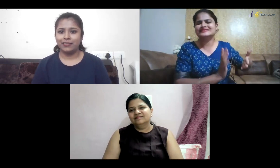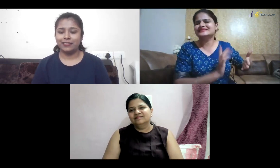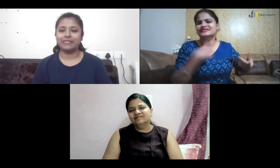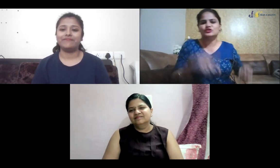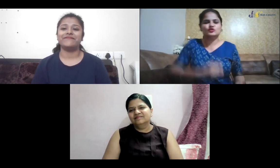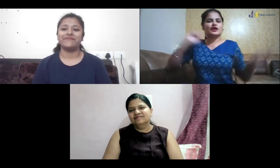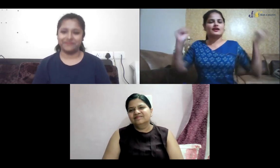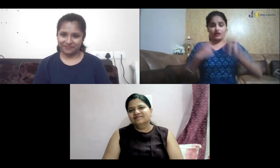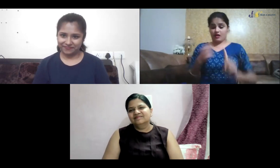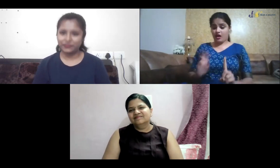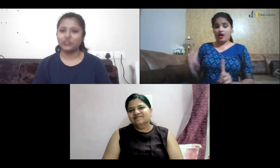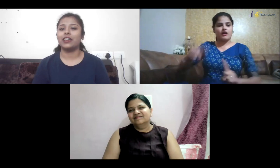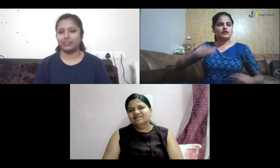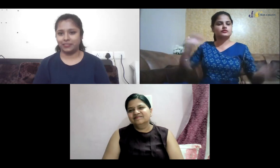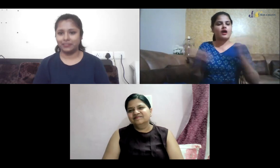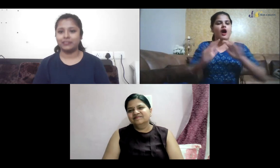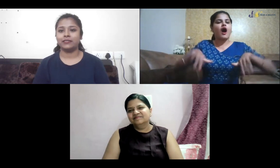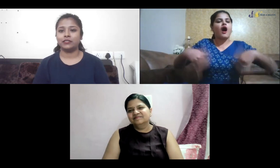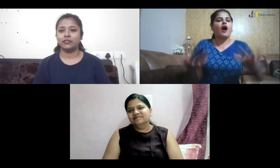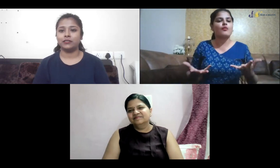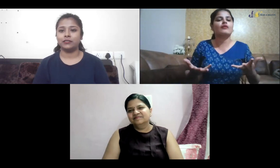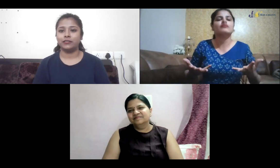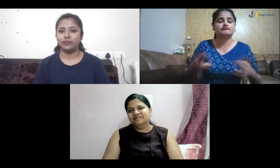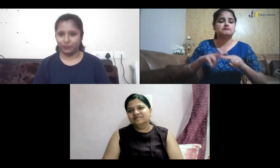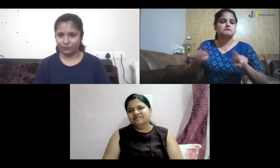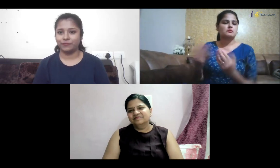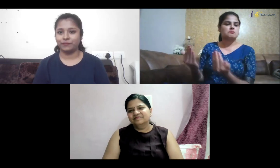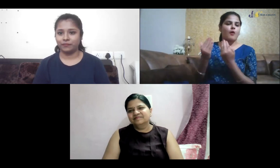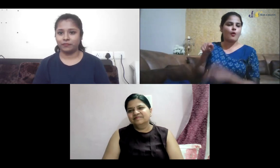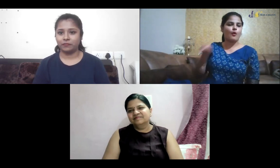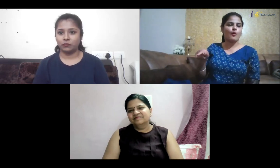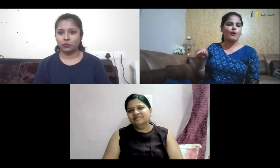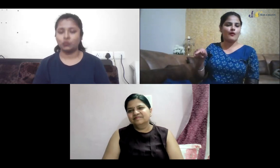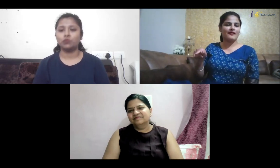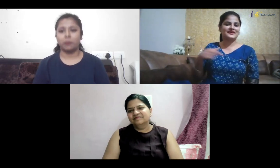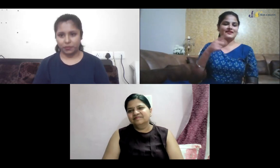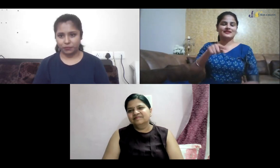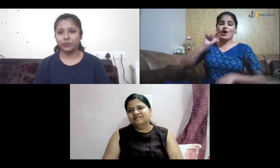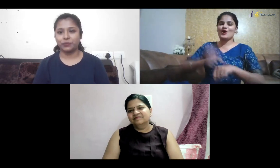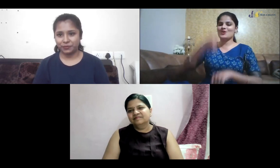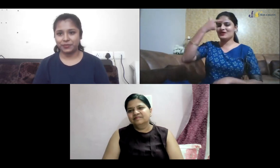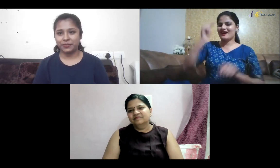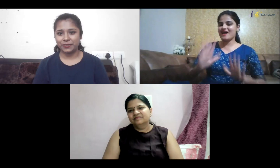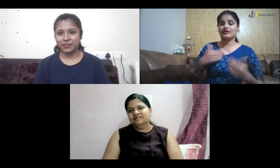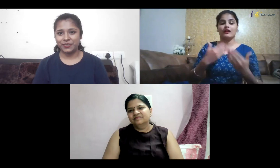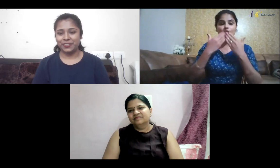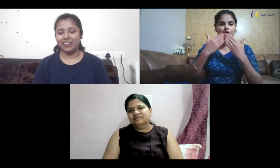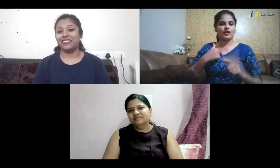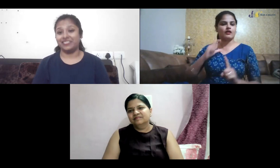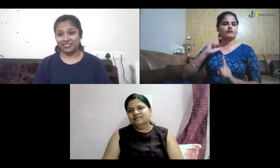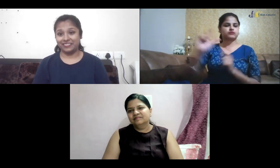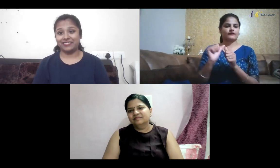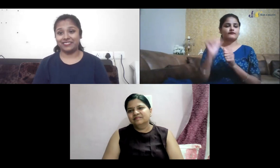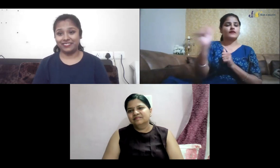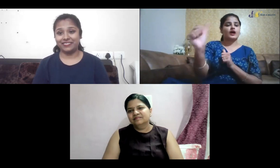got independent and was traveling, so that traveling part changed my life a lot, and that supported me. That